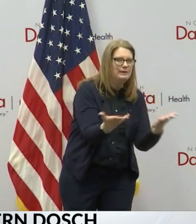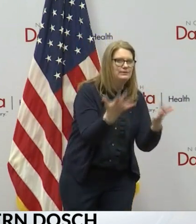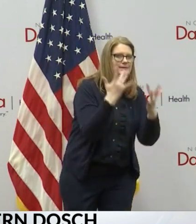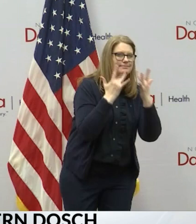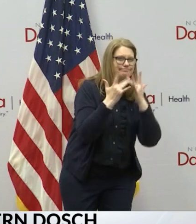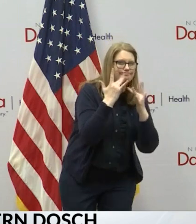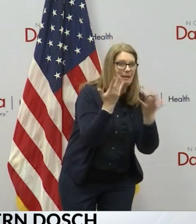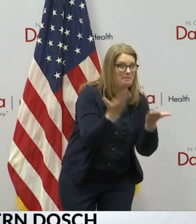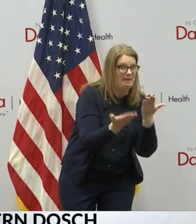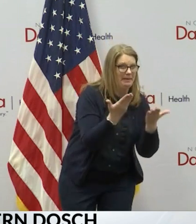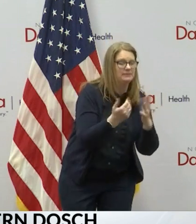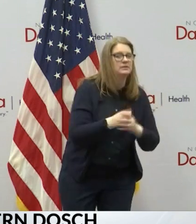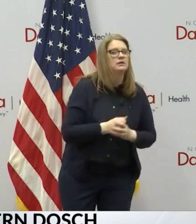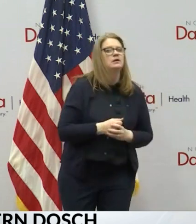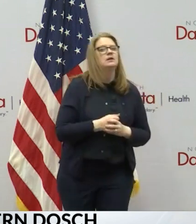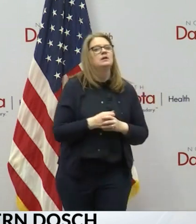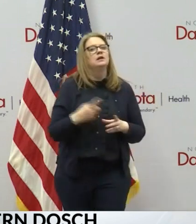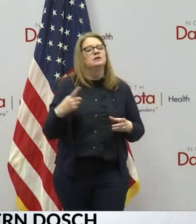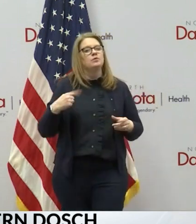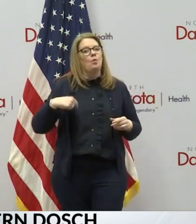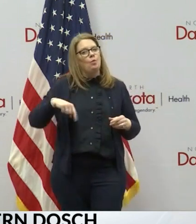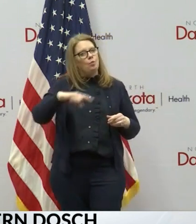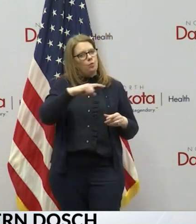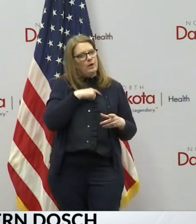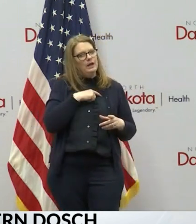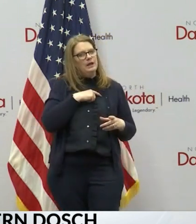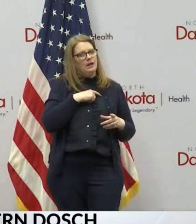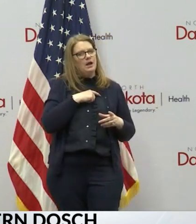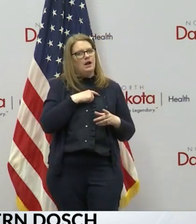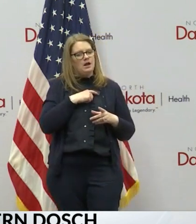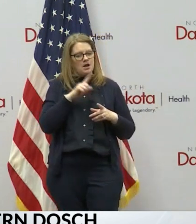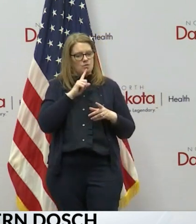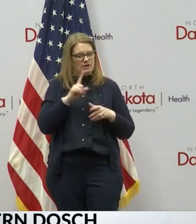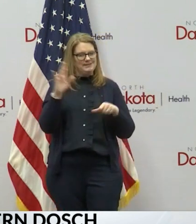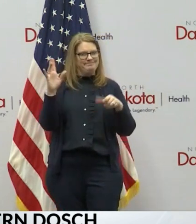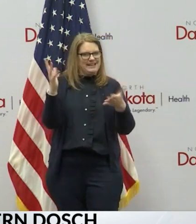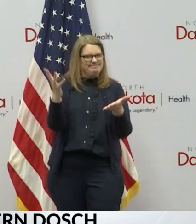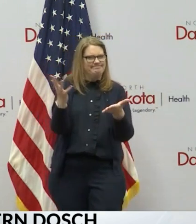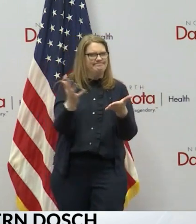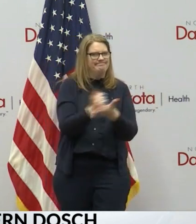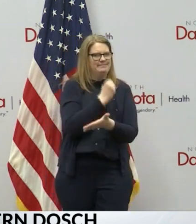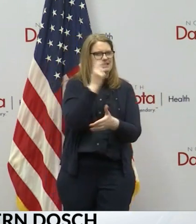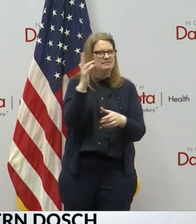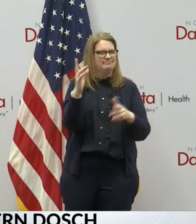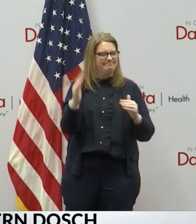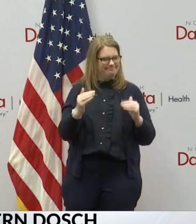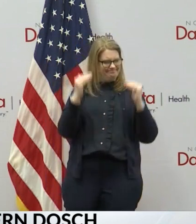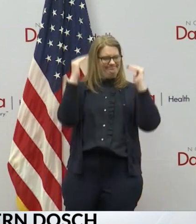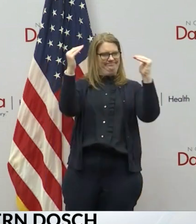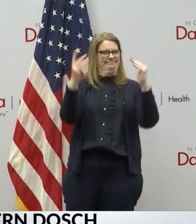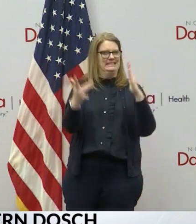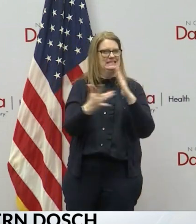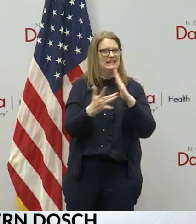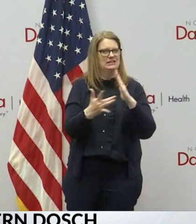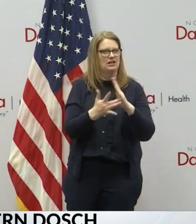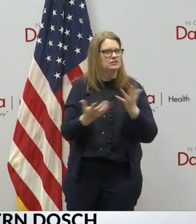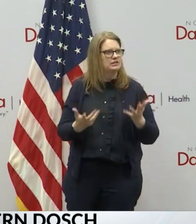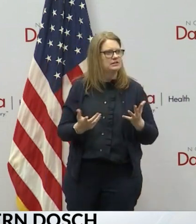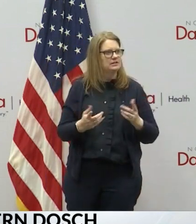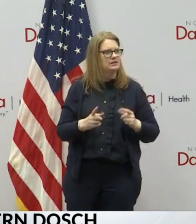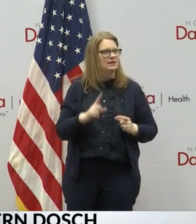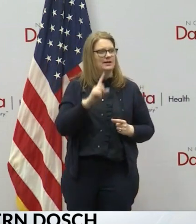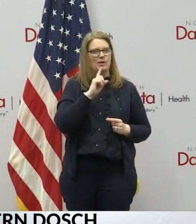are engaging powerful contemporary technology to do that. We have had to